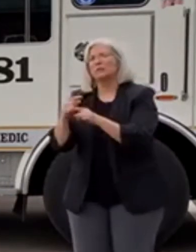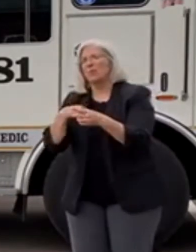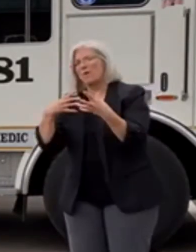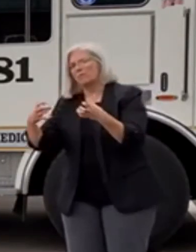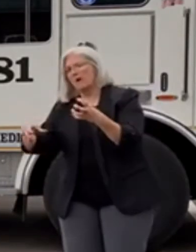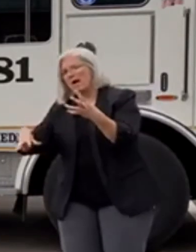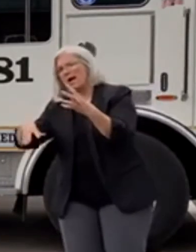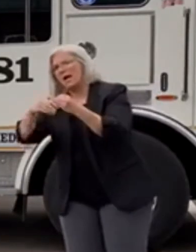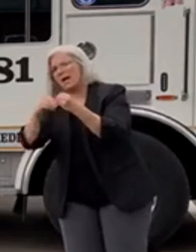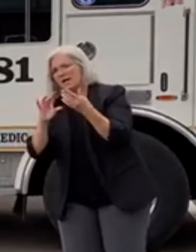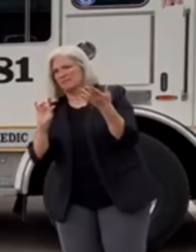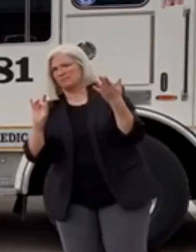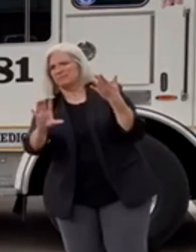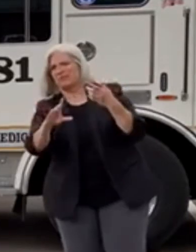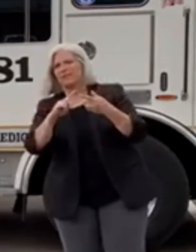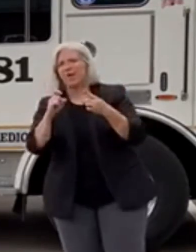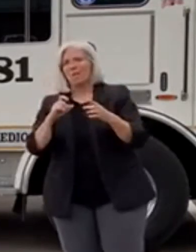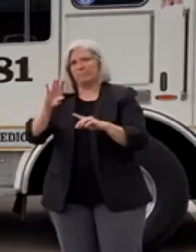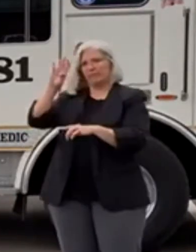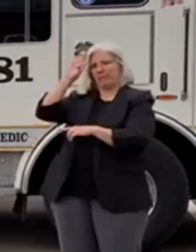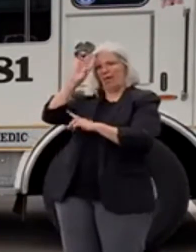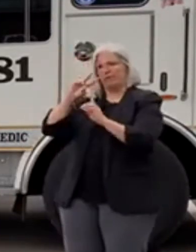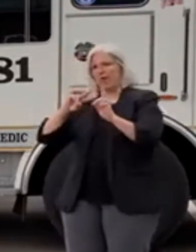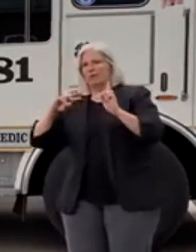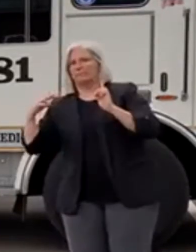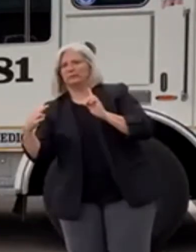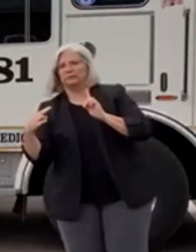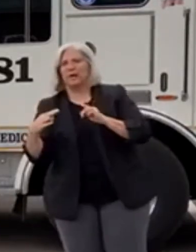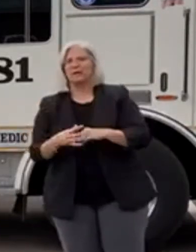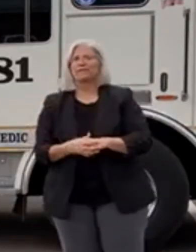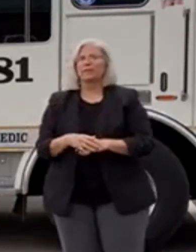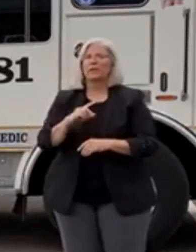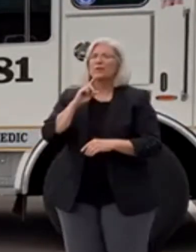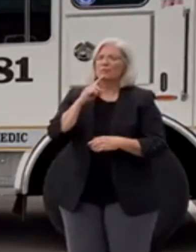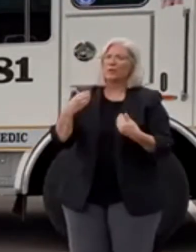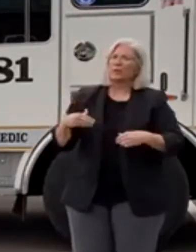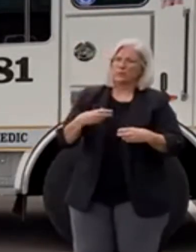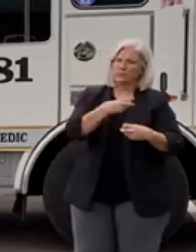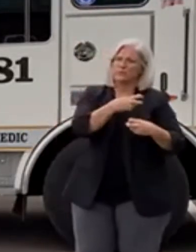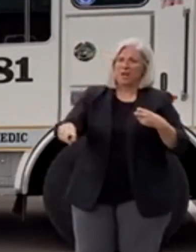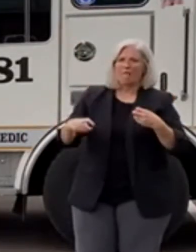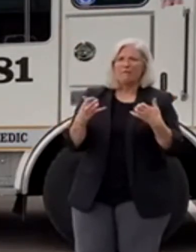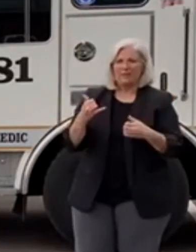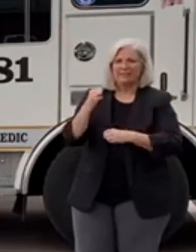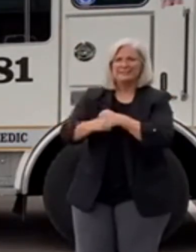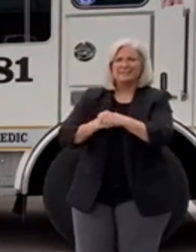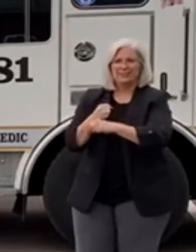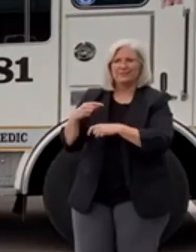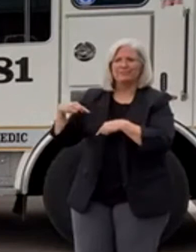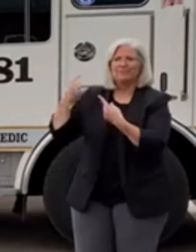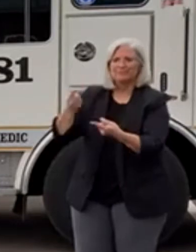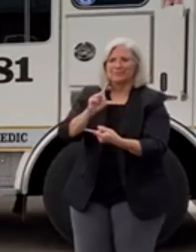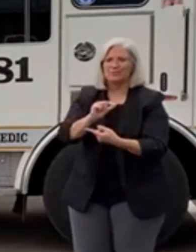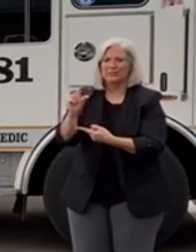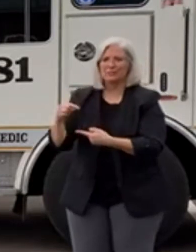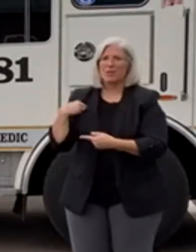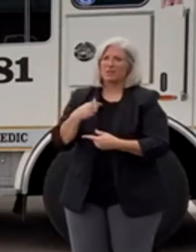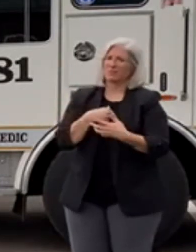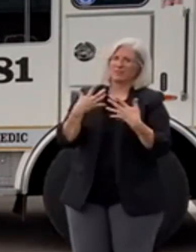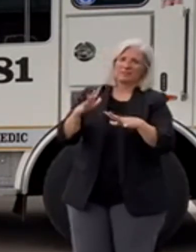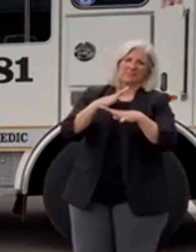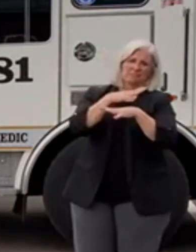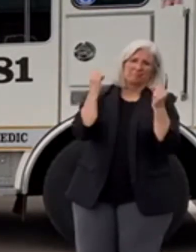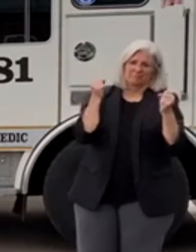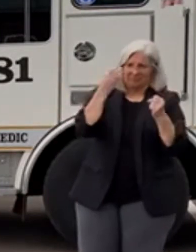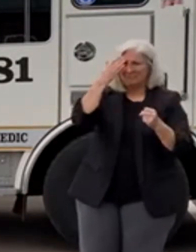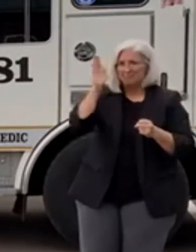fire perspective. It's been a tough year. We're all fatigued. Our firefighters are fatigued from a very difficult wildfire